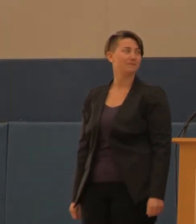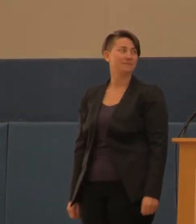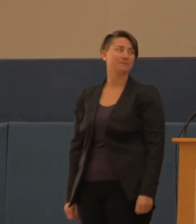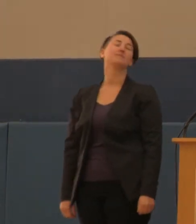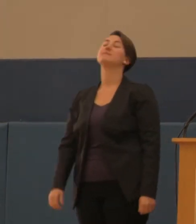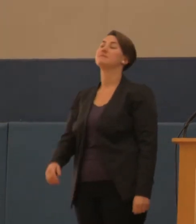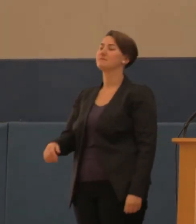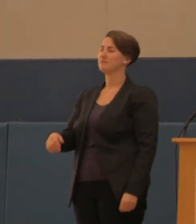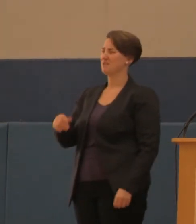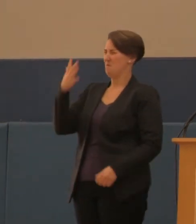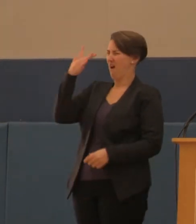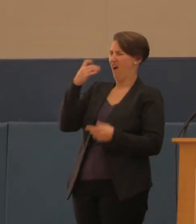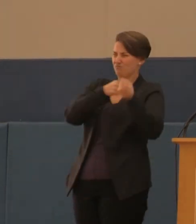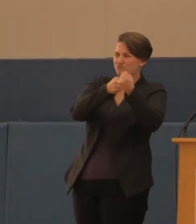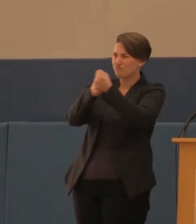It's